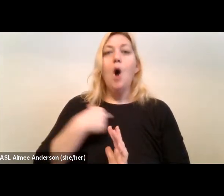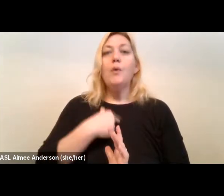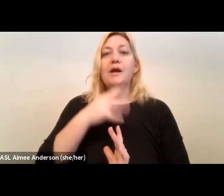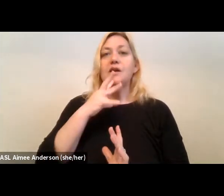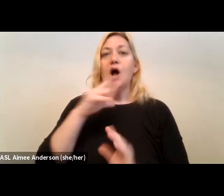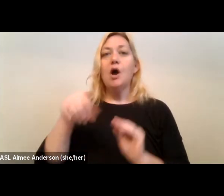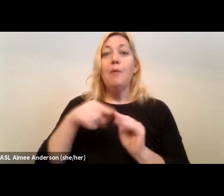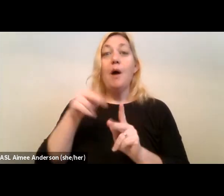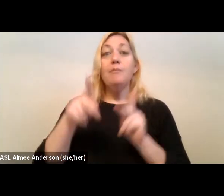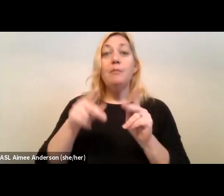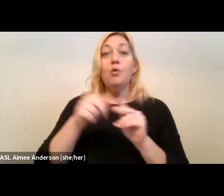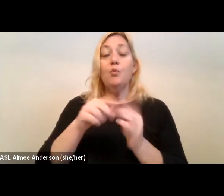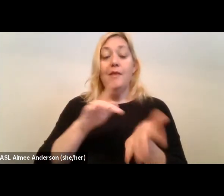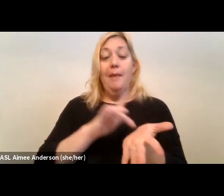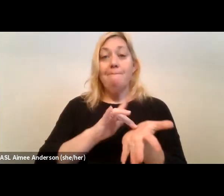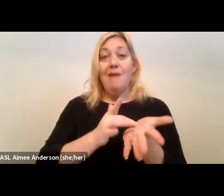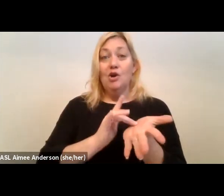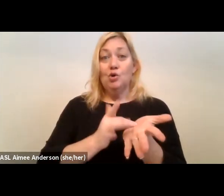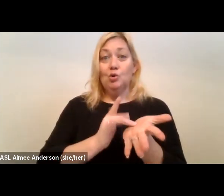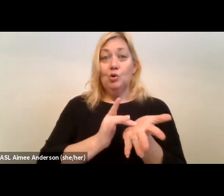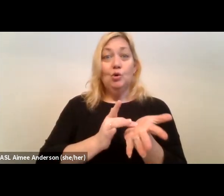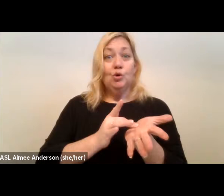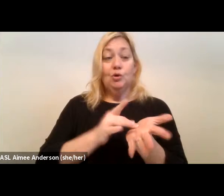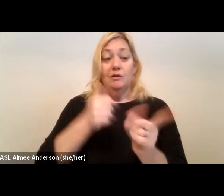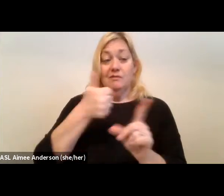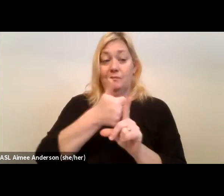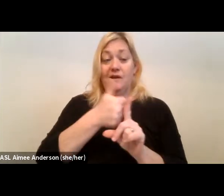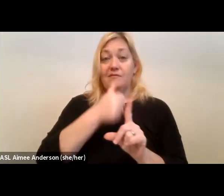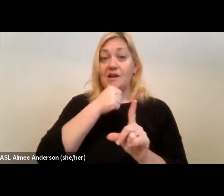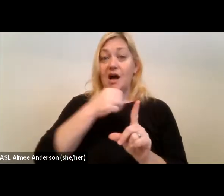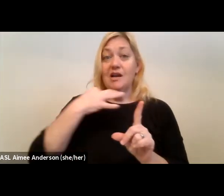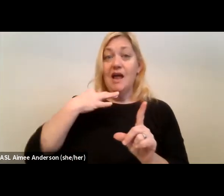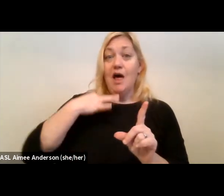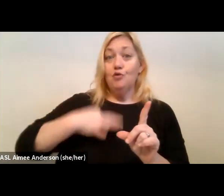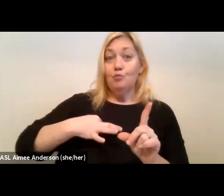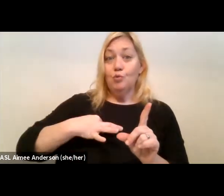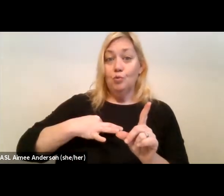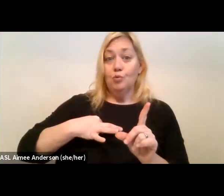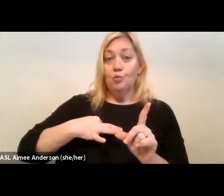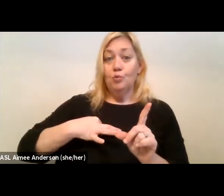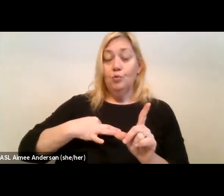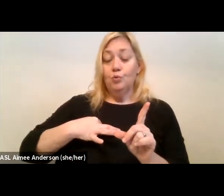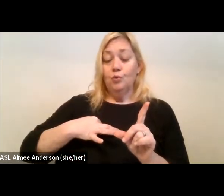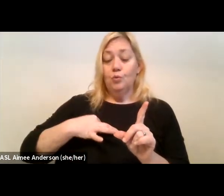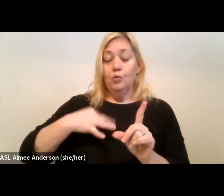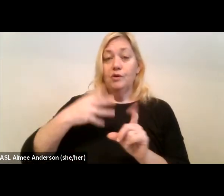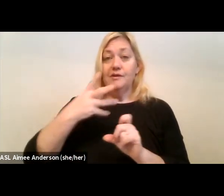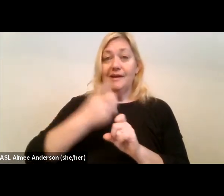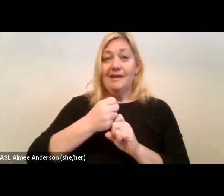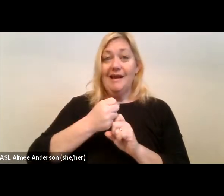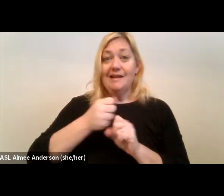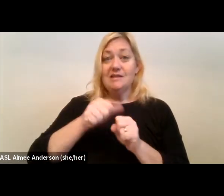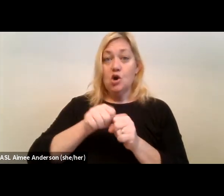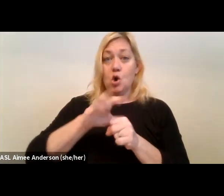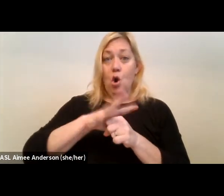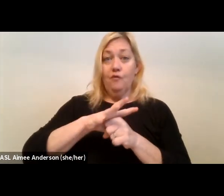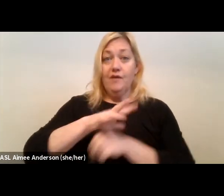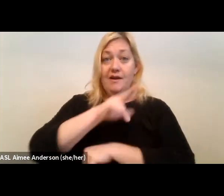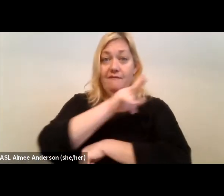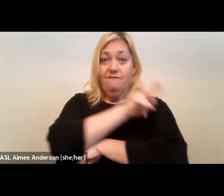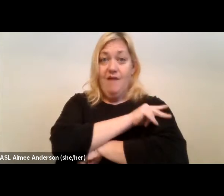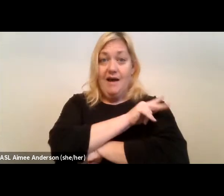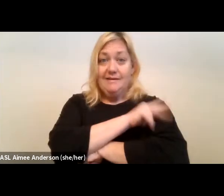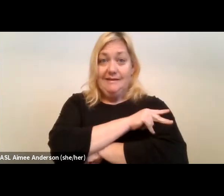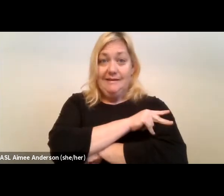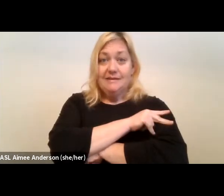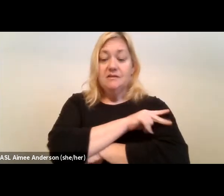medically ineligible to get for a vaccine,